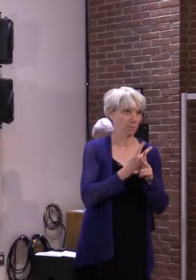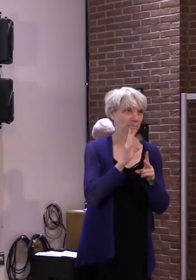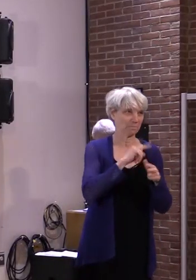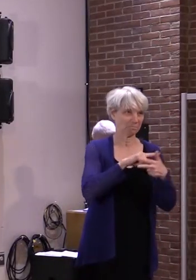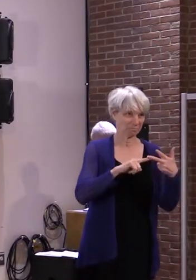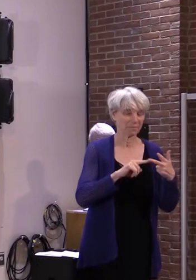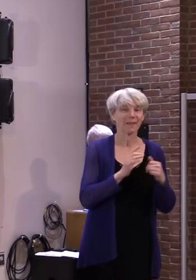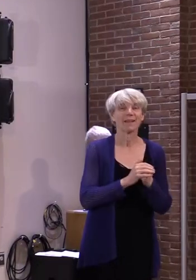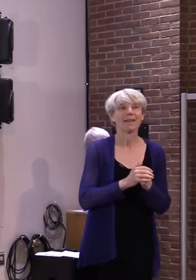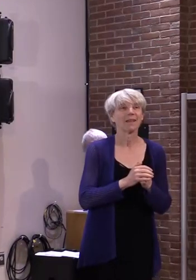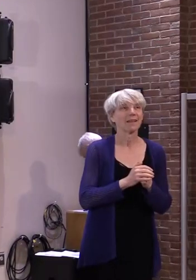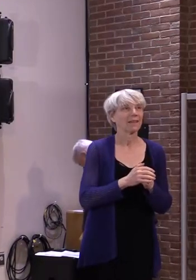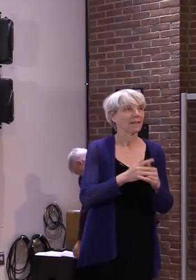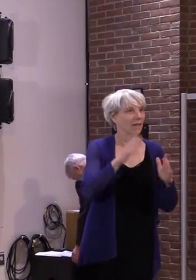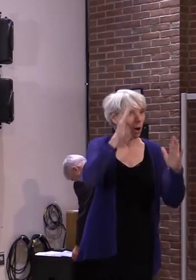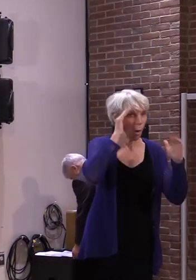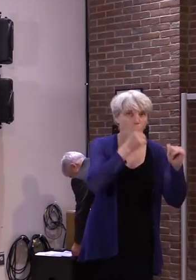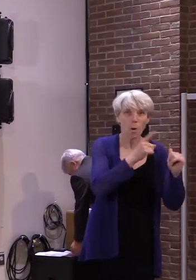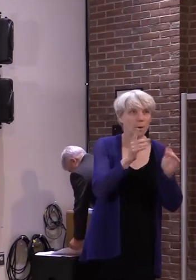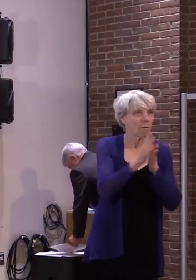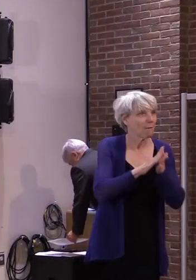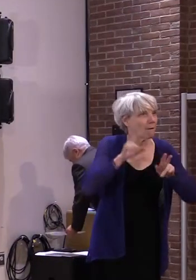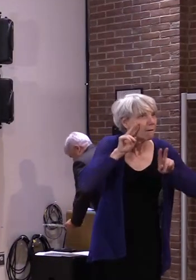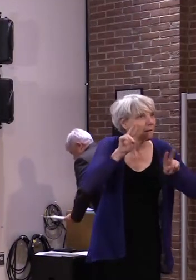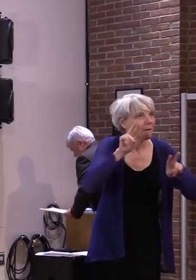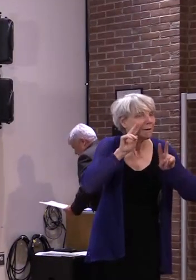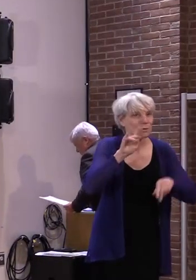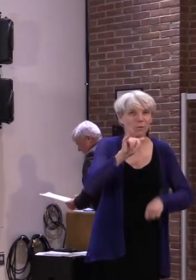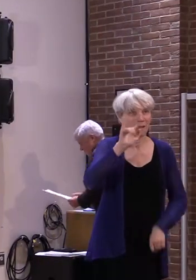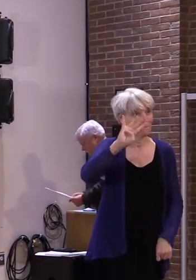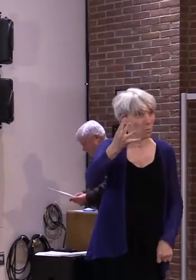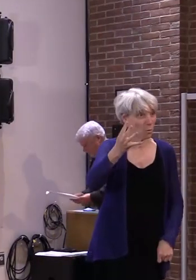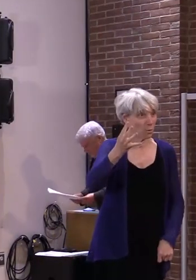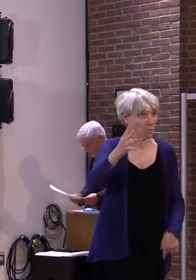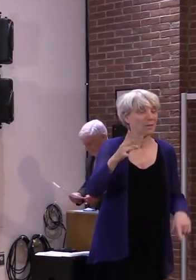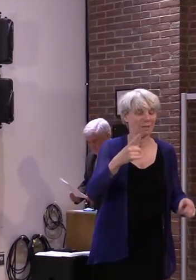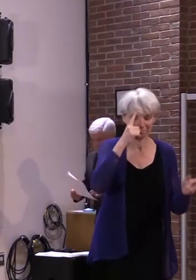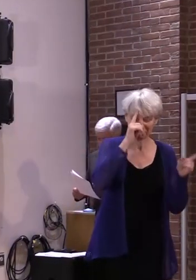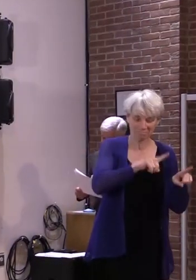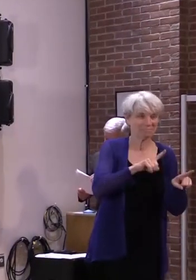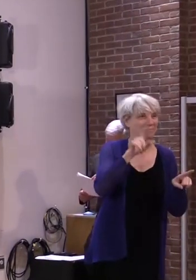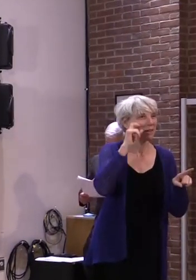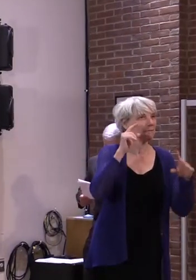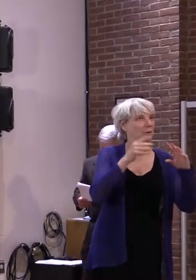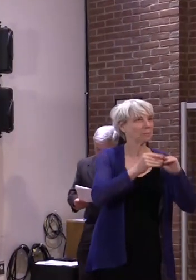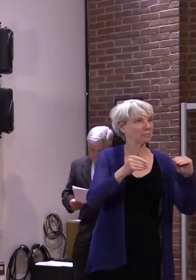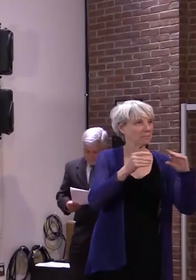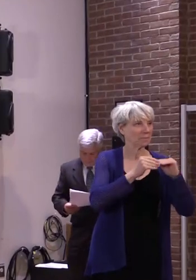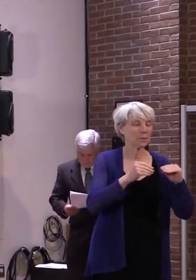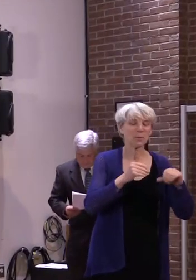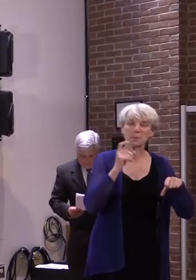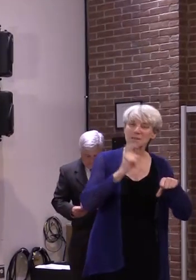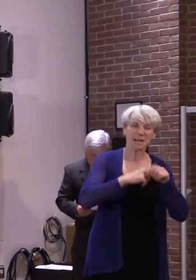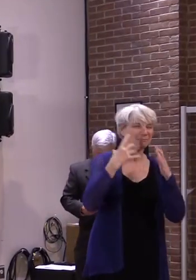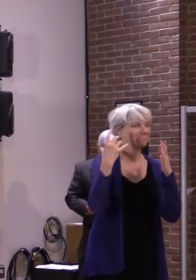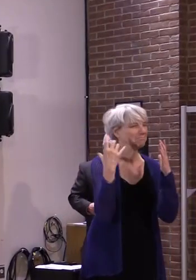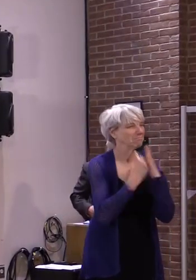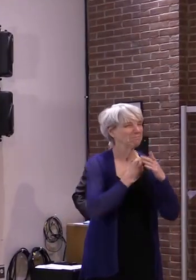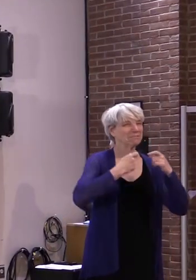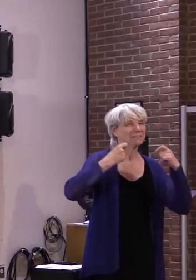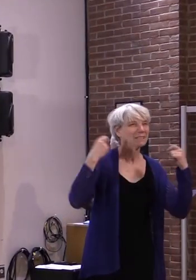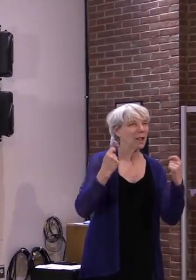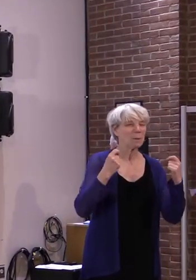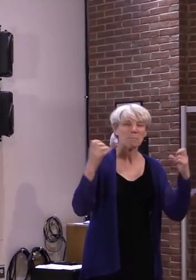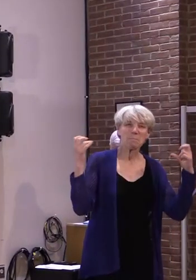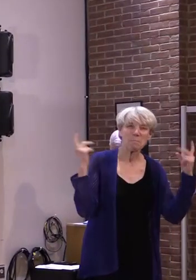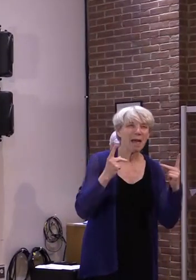I do hope you're all looking forward, as the governor wished you, to the coming 4th of July weekend and celebrating all the things that we can now do